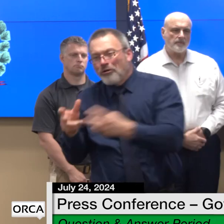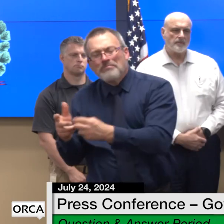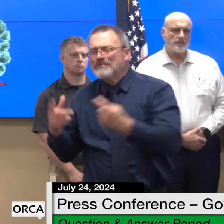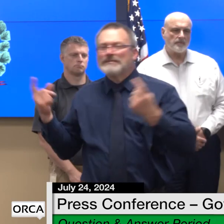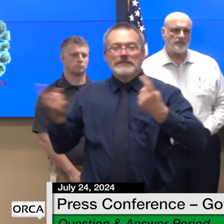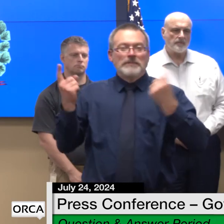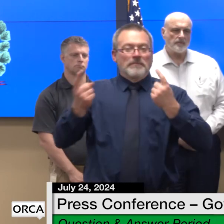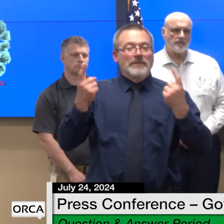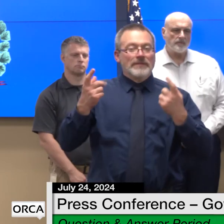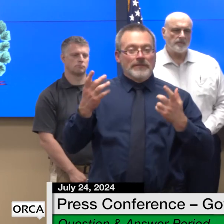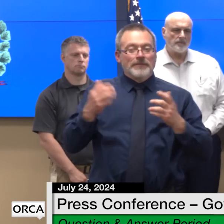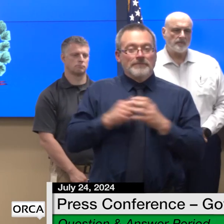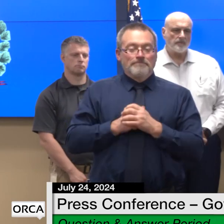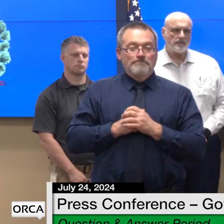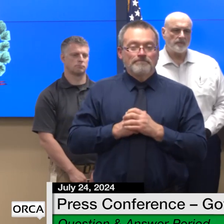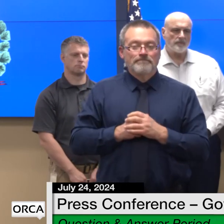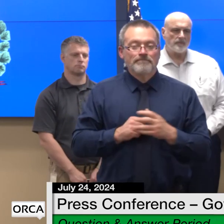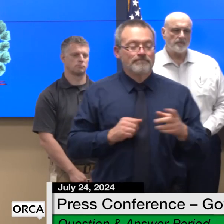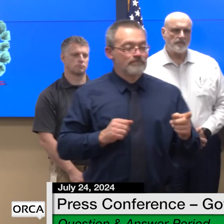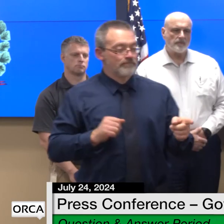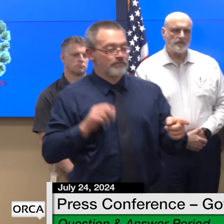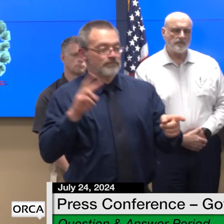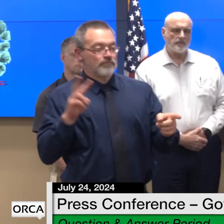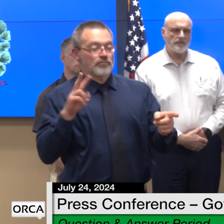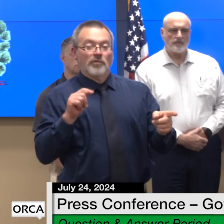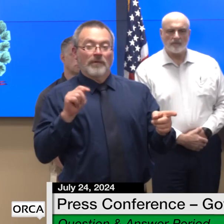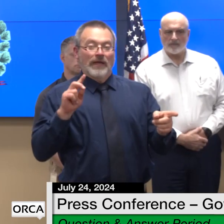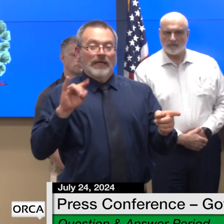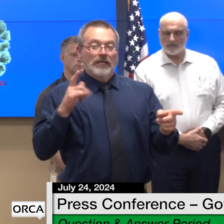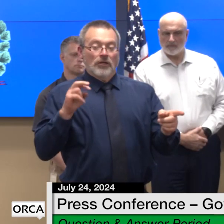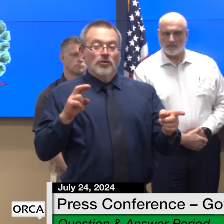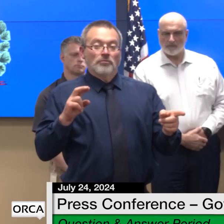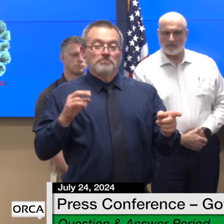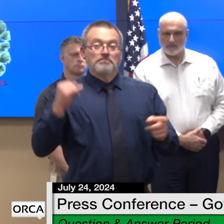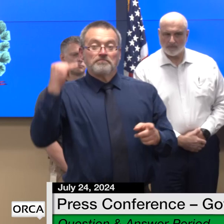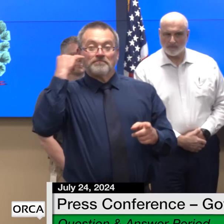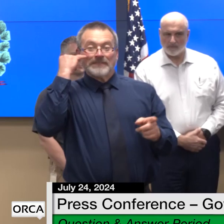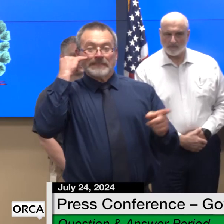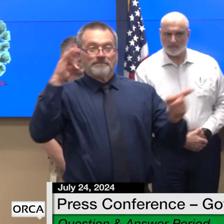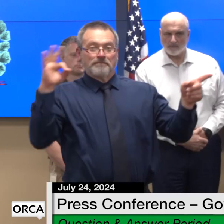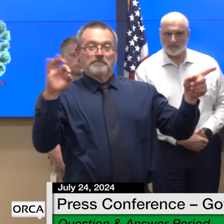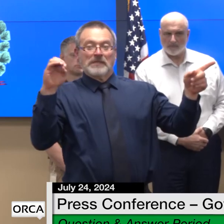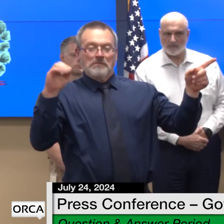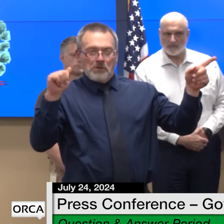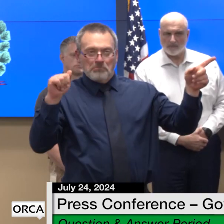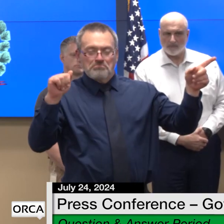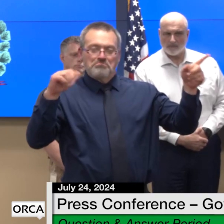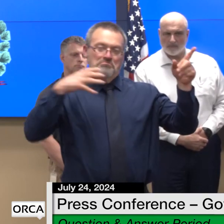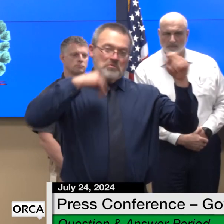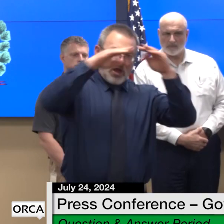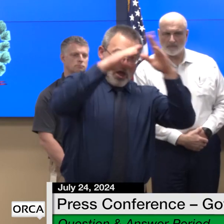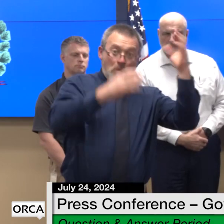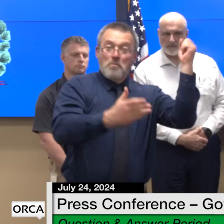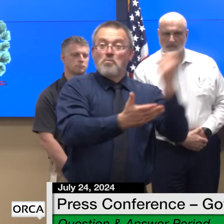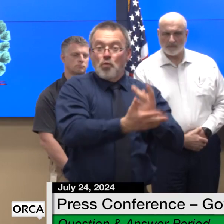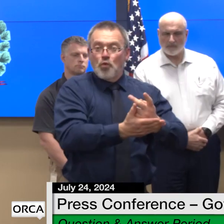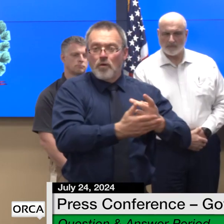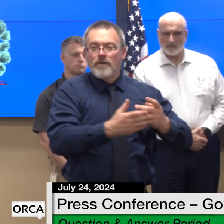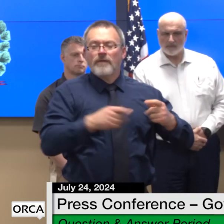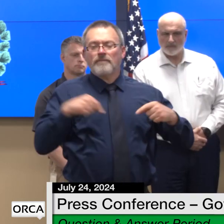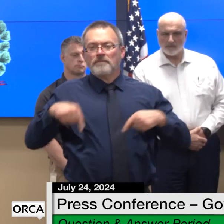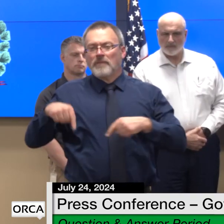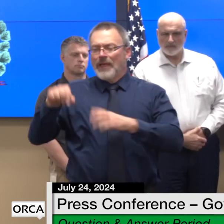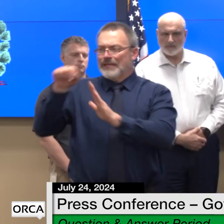What happens if FEMA or the White House does approve a disaster declaration? What happens to these state centers, say if